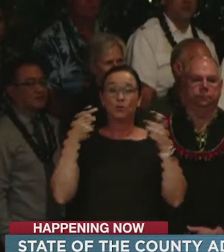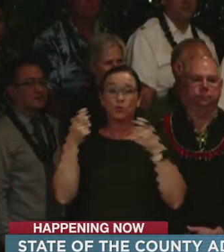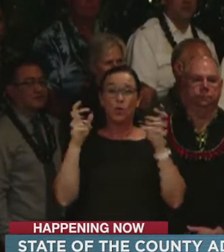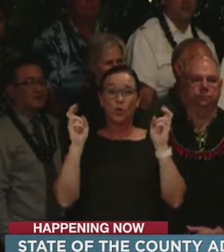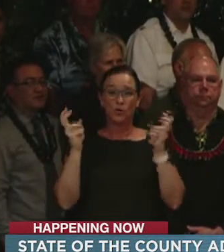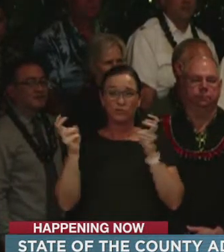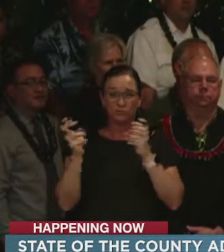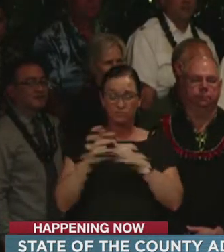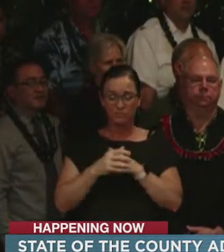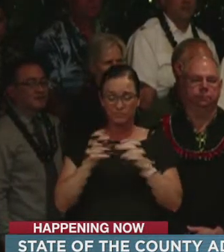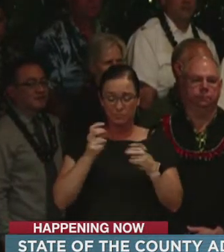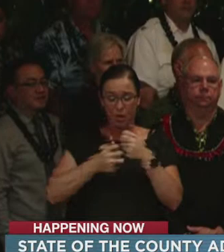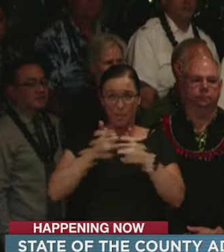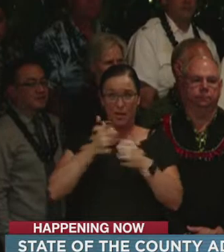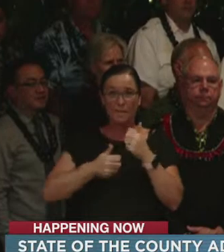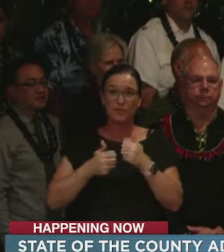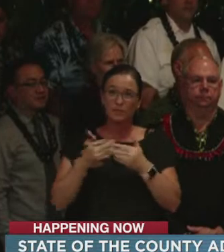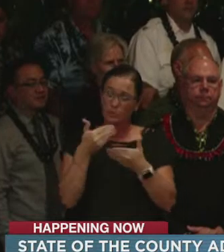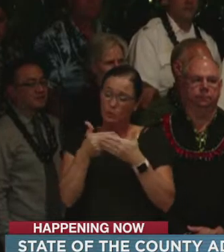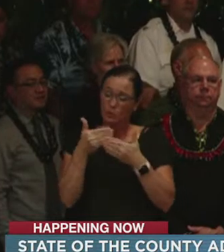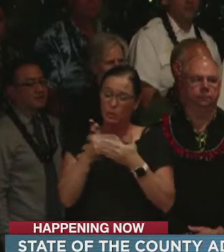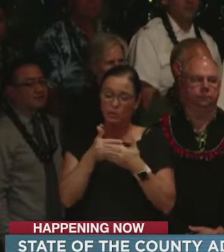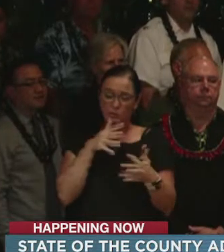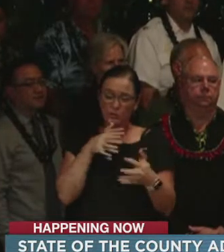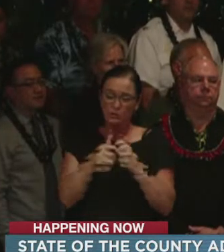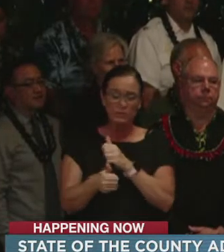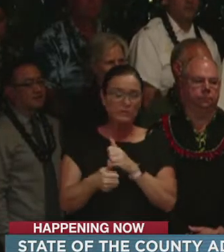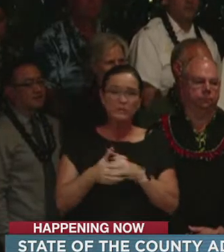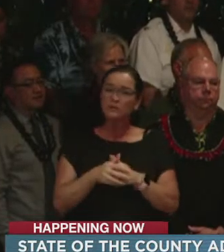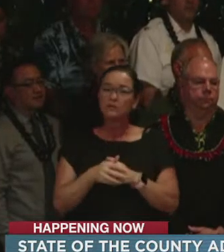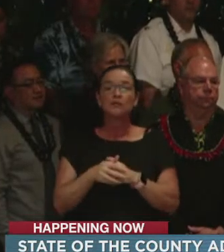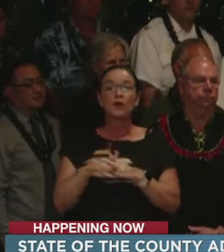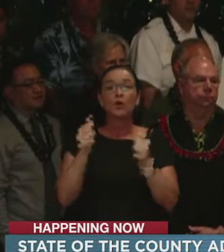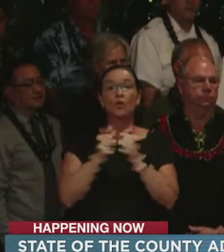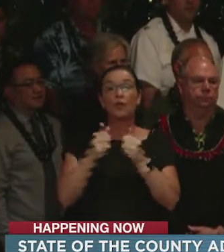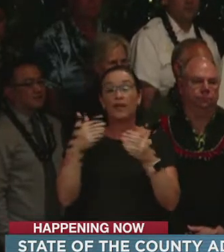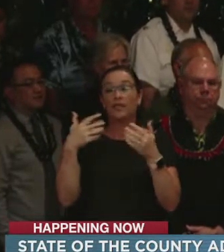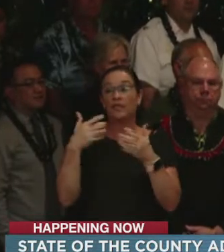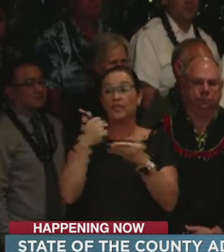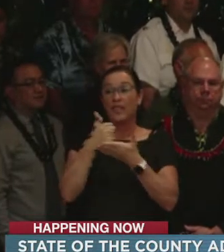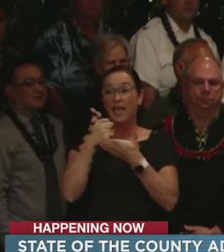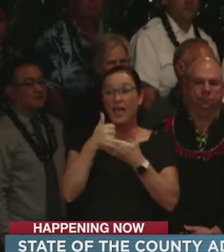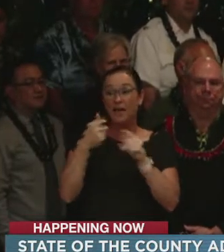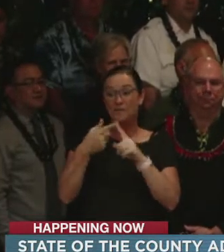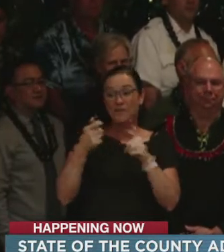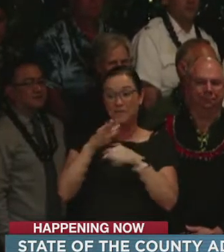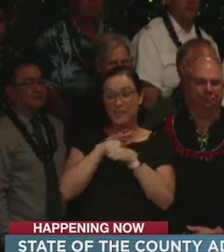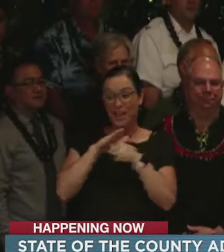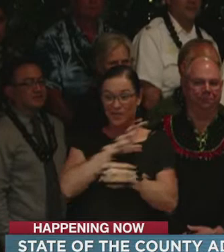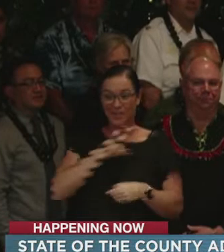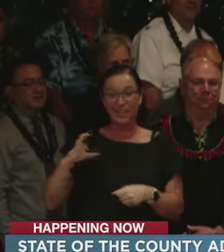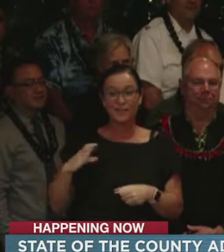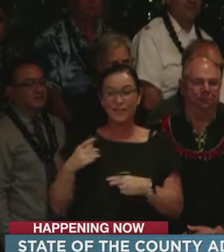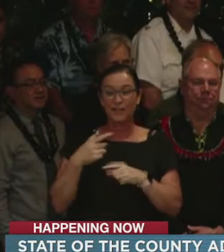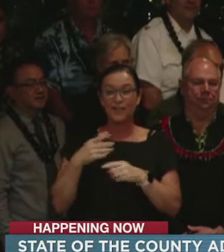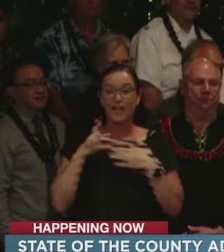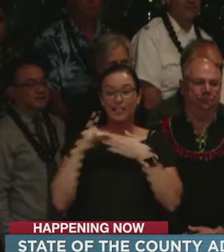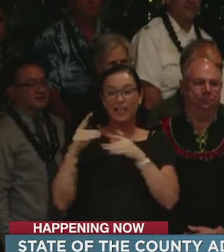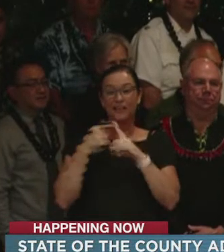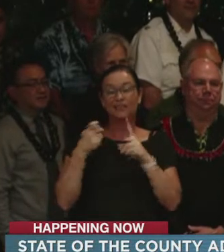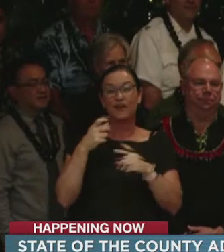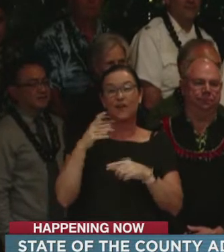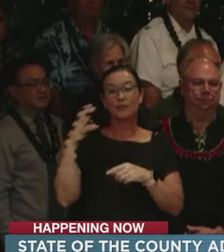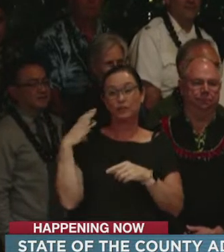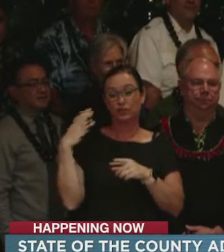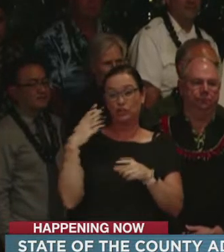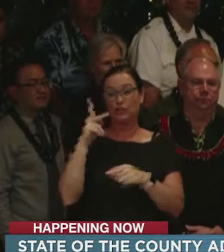animal cruelty. With the help of our county council, thank you, County Council, led by Chair Kimball, our finance department,